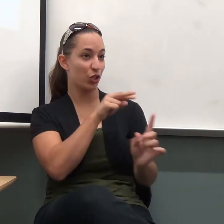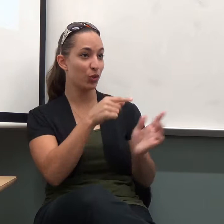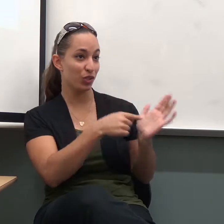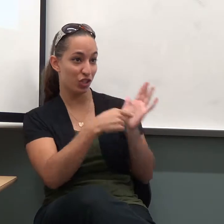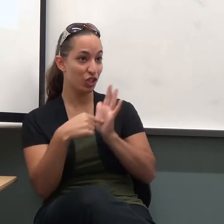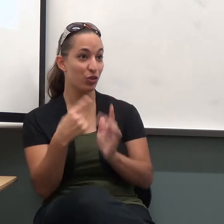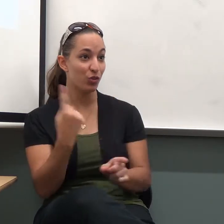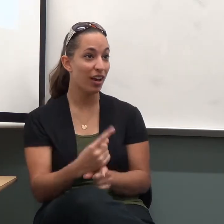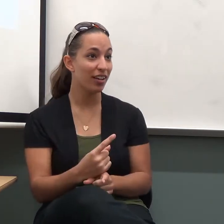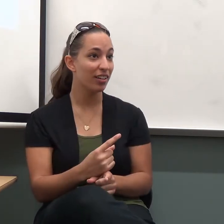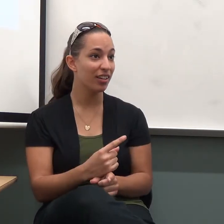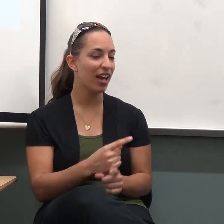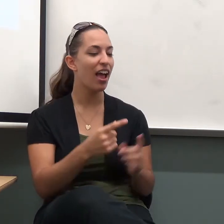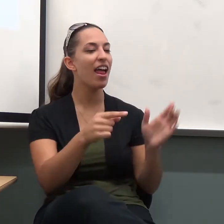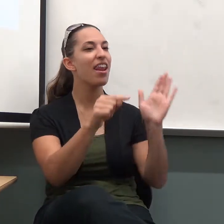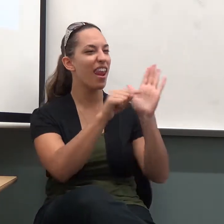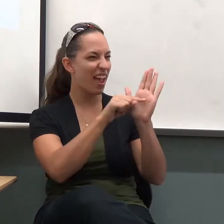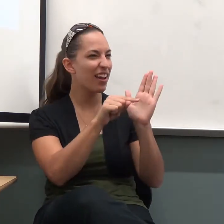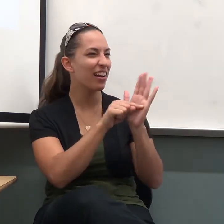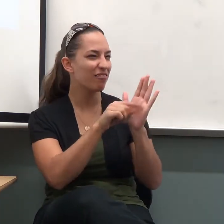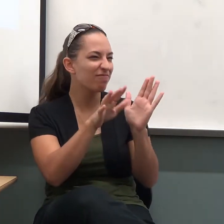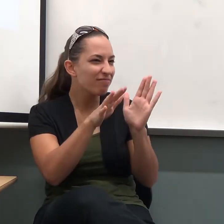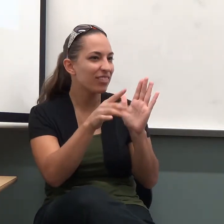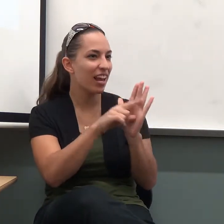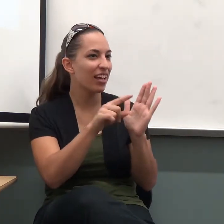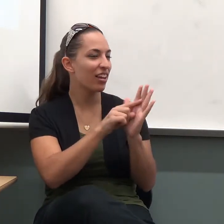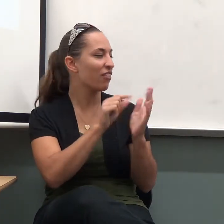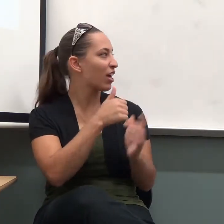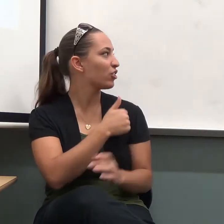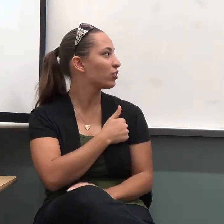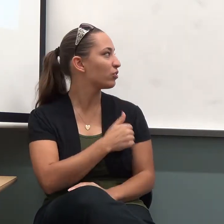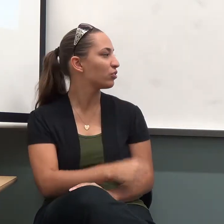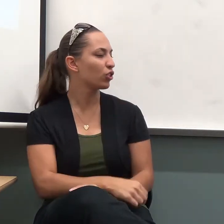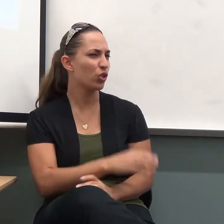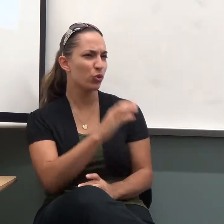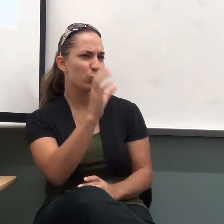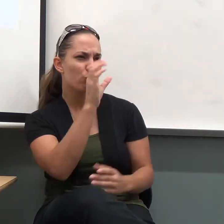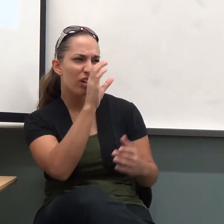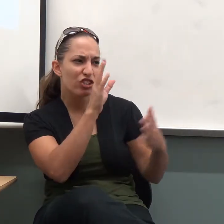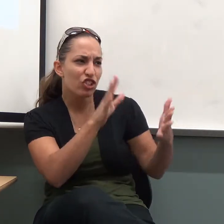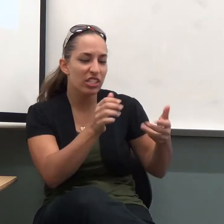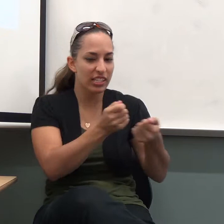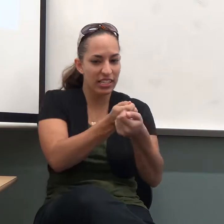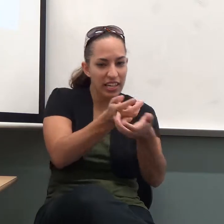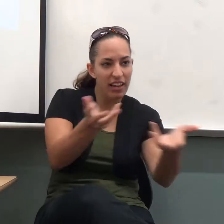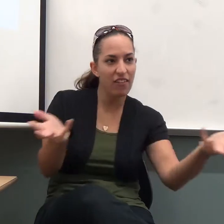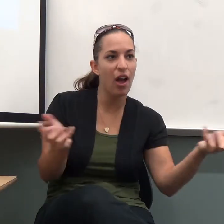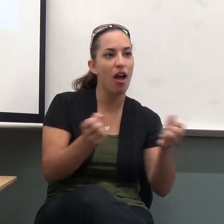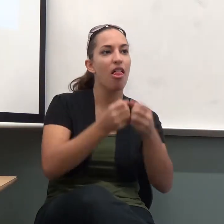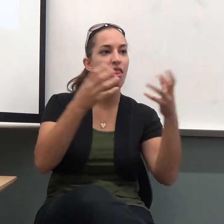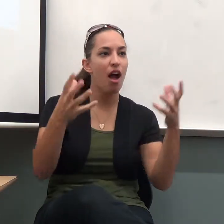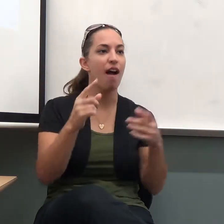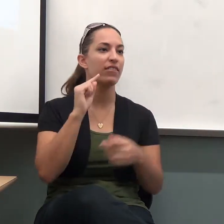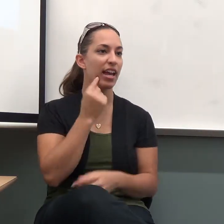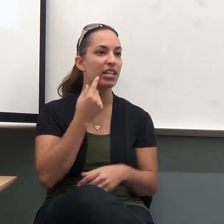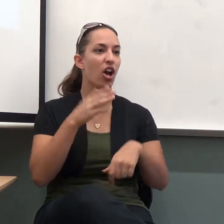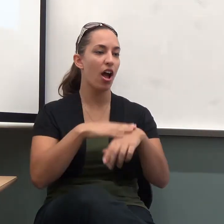a negative attitude. Okay? Strangers give out a lot of candy on Halloween. Does this tell me